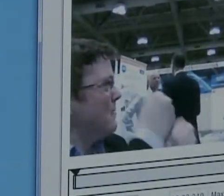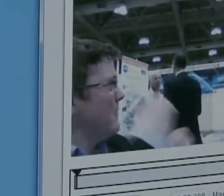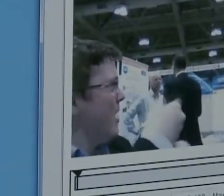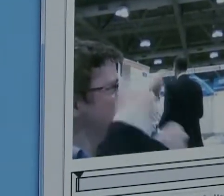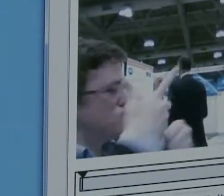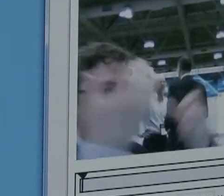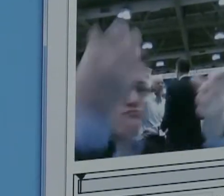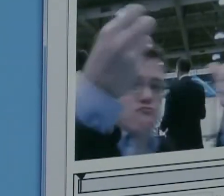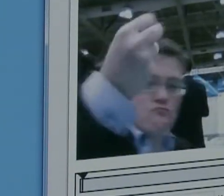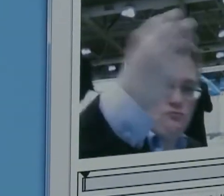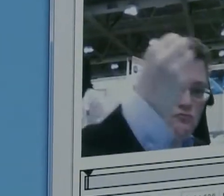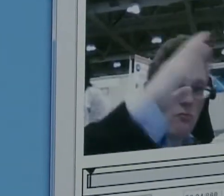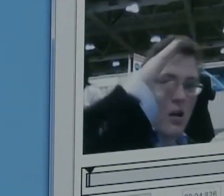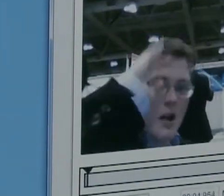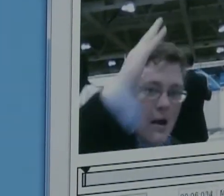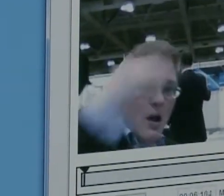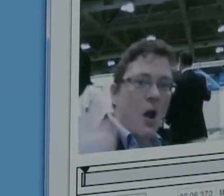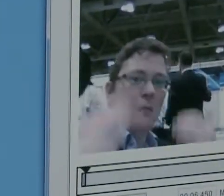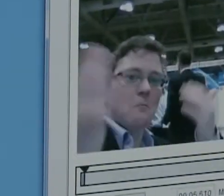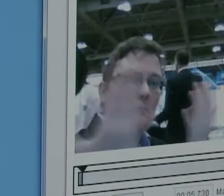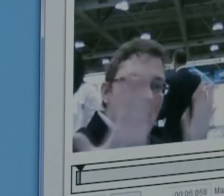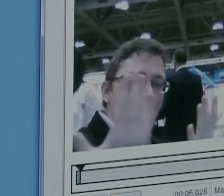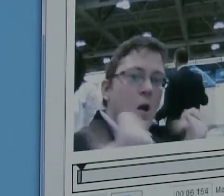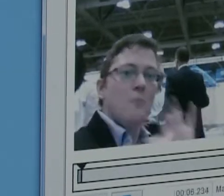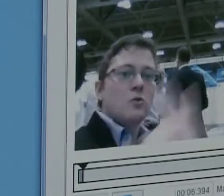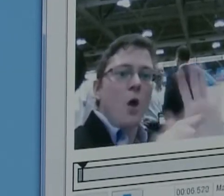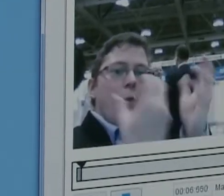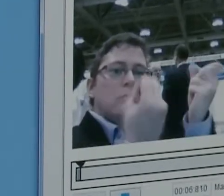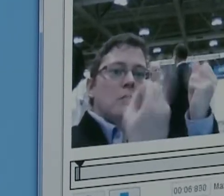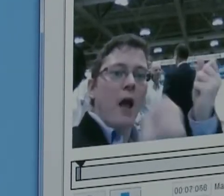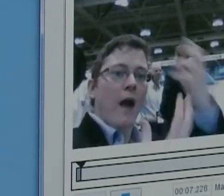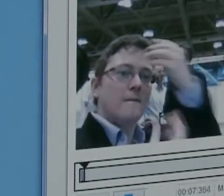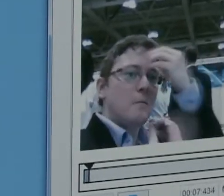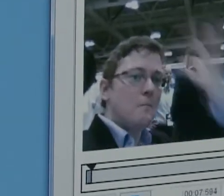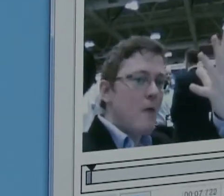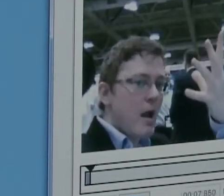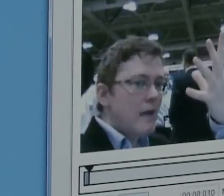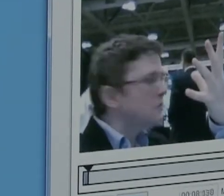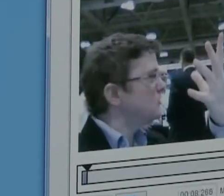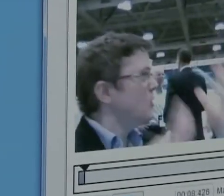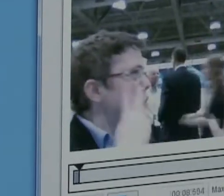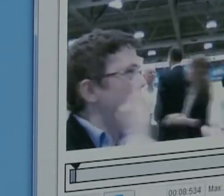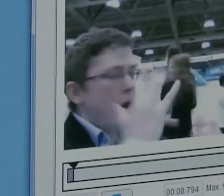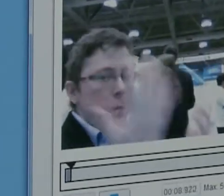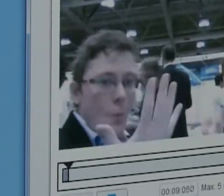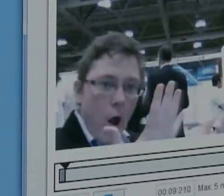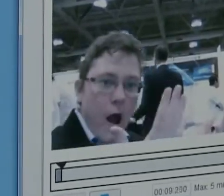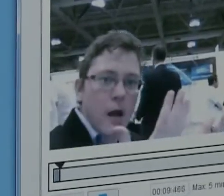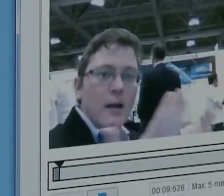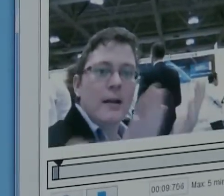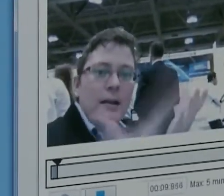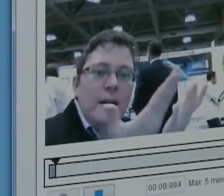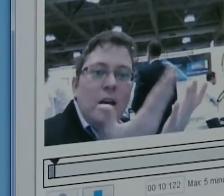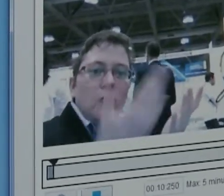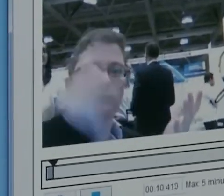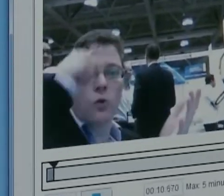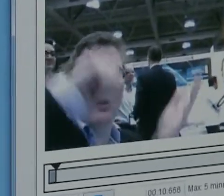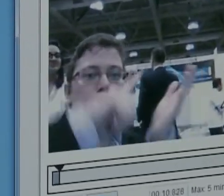so that you can make your recording here. You could write or sign or speak your message into the webcam here. You